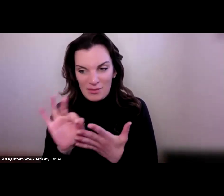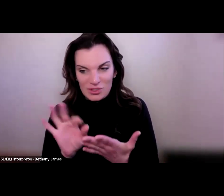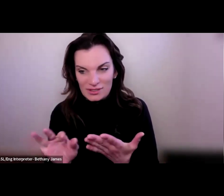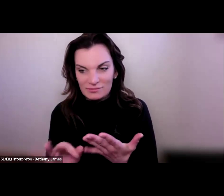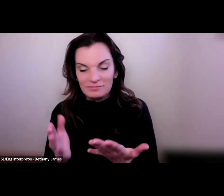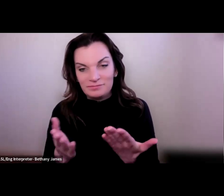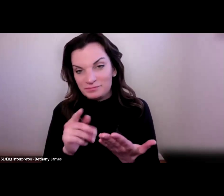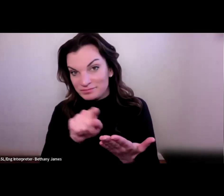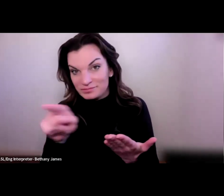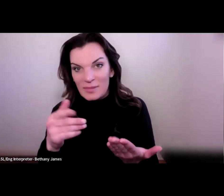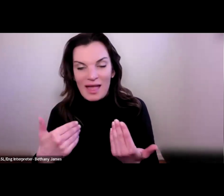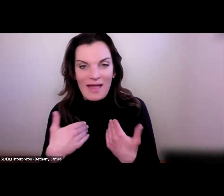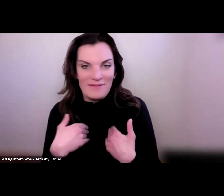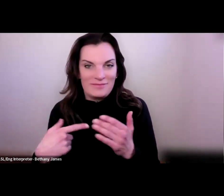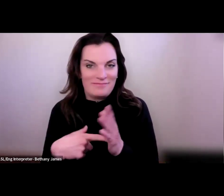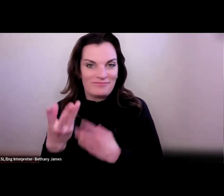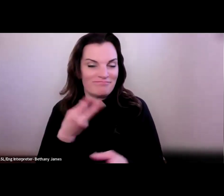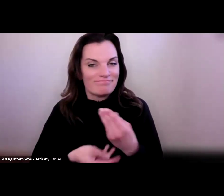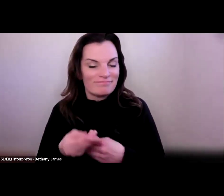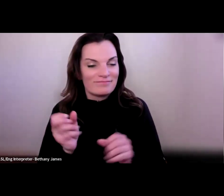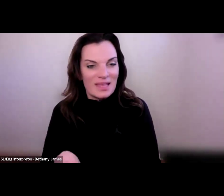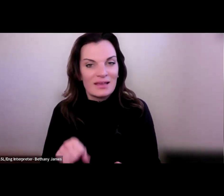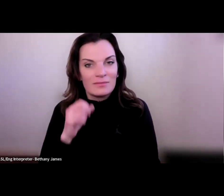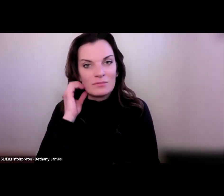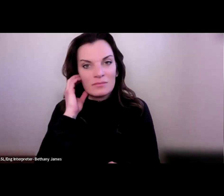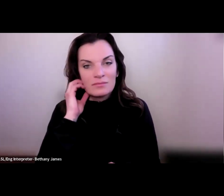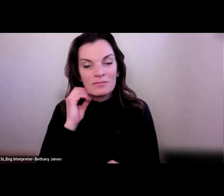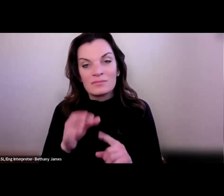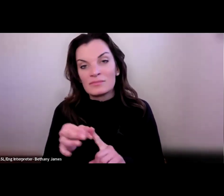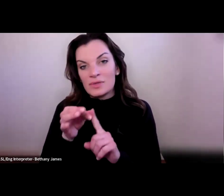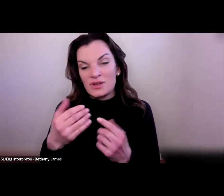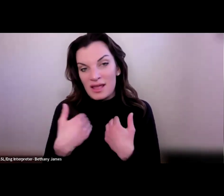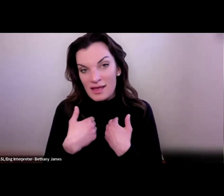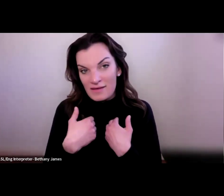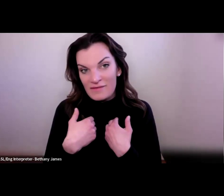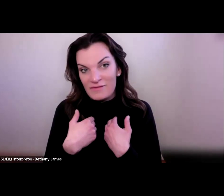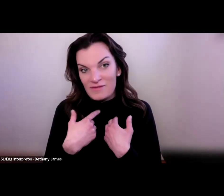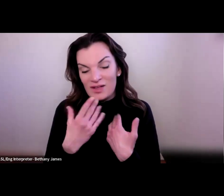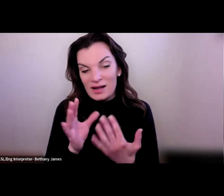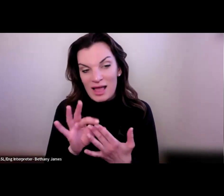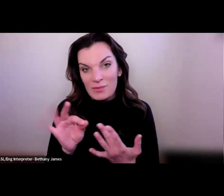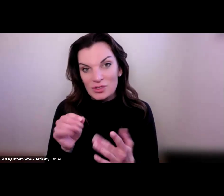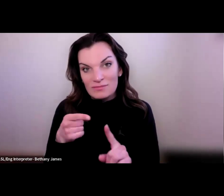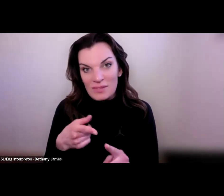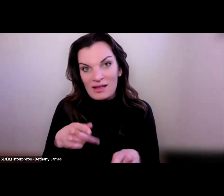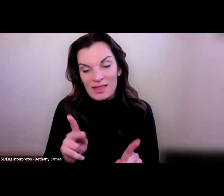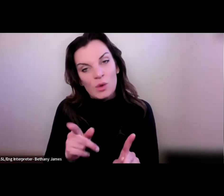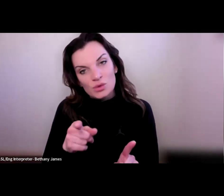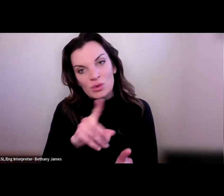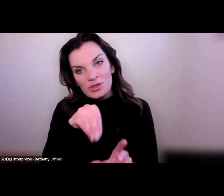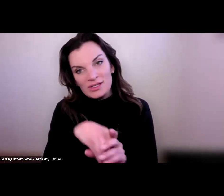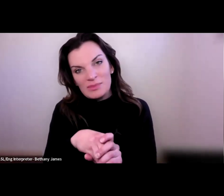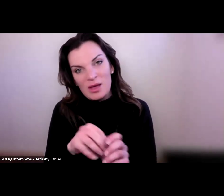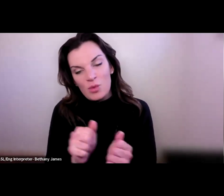others might have that are not in our situation, especially to have an option that allows you to participate